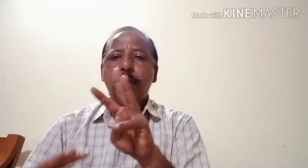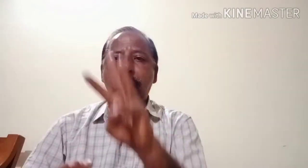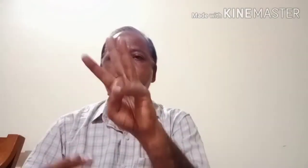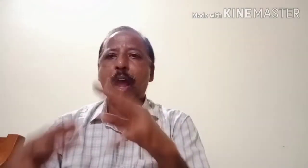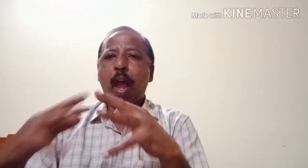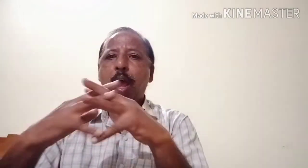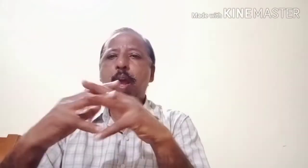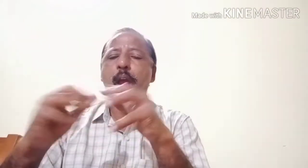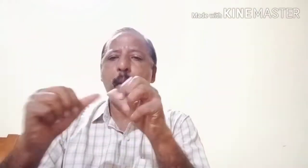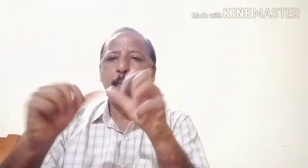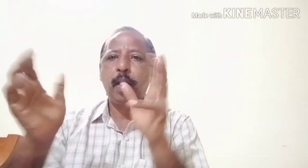you will find your personal